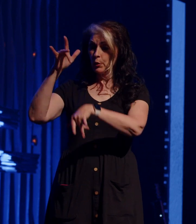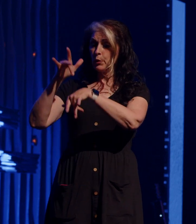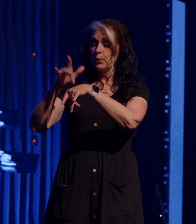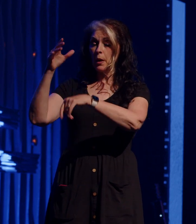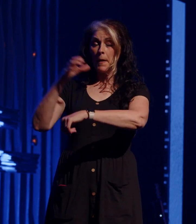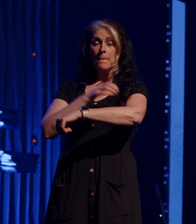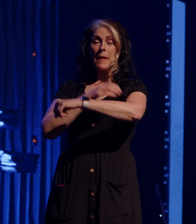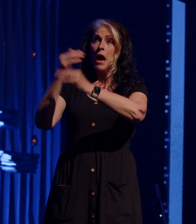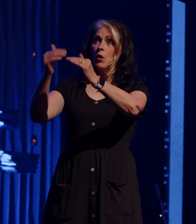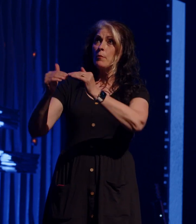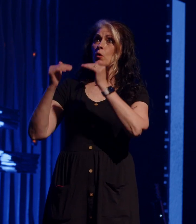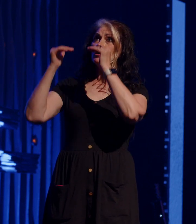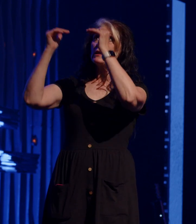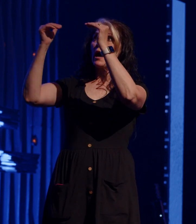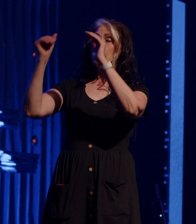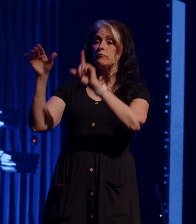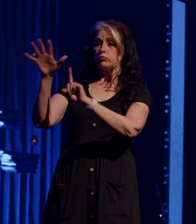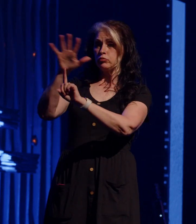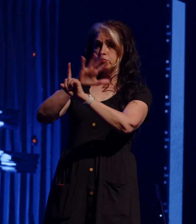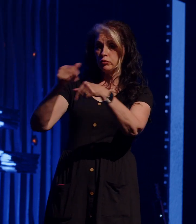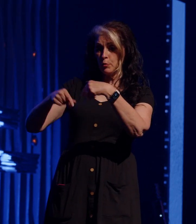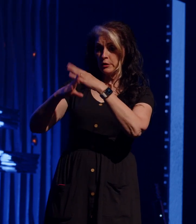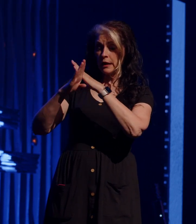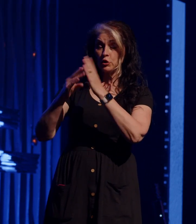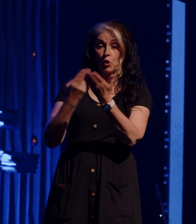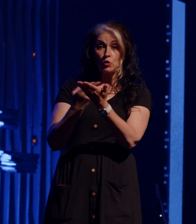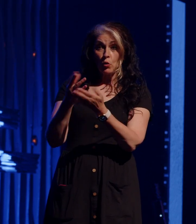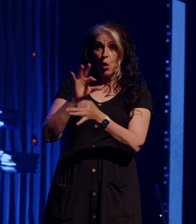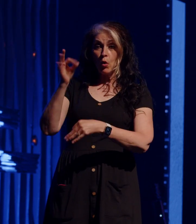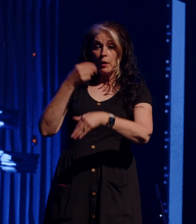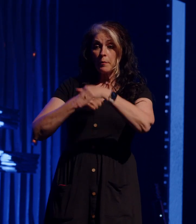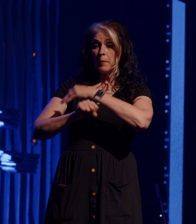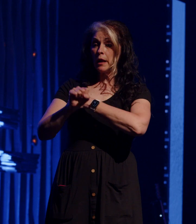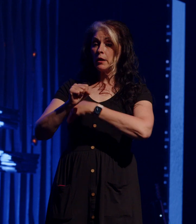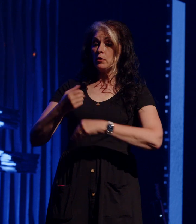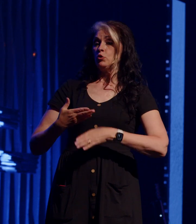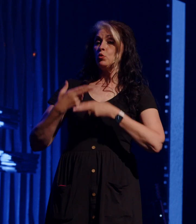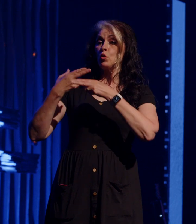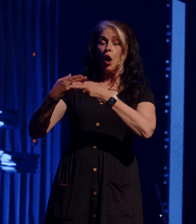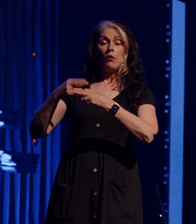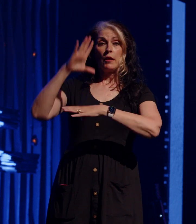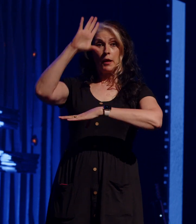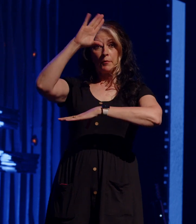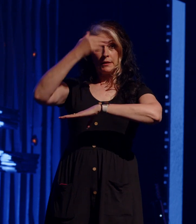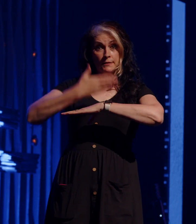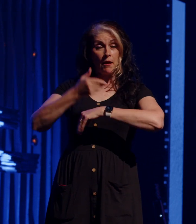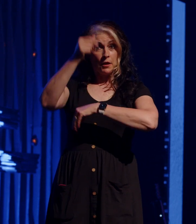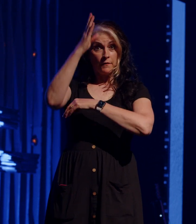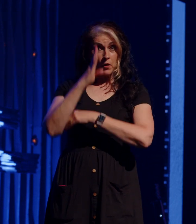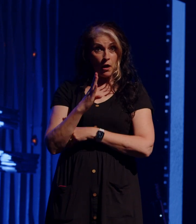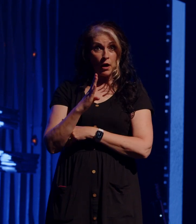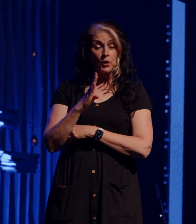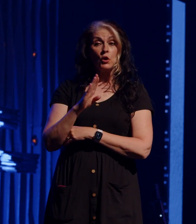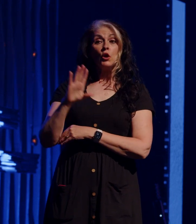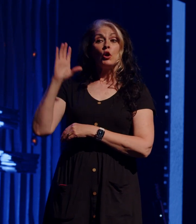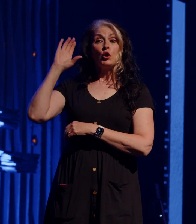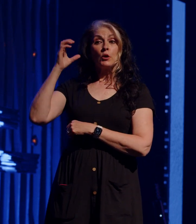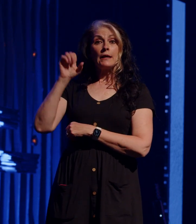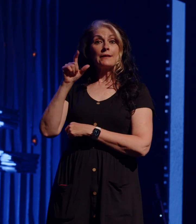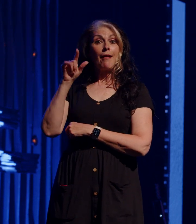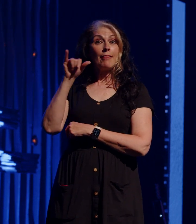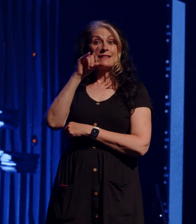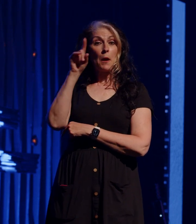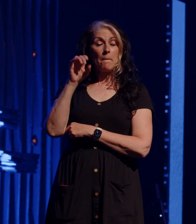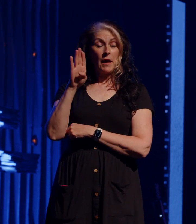the Most High will overshadow you. So the Holy One to be born will be called the Son of God. Even Elizabeth, your relative, is going to